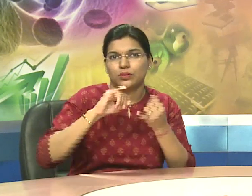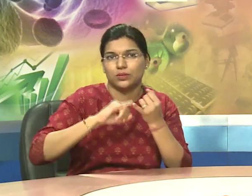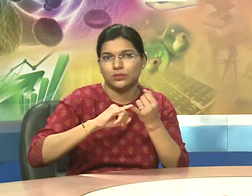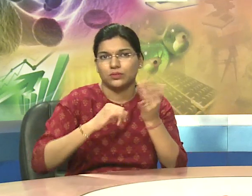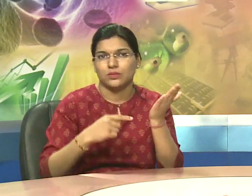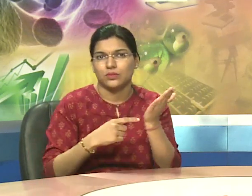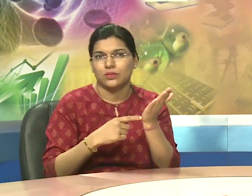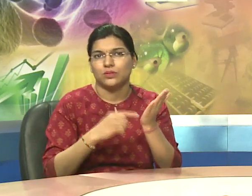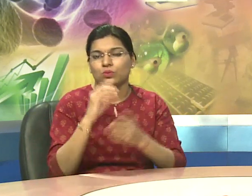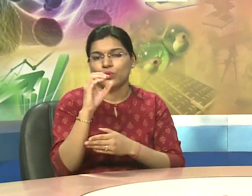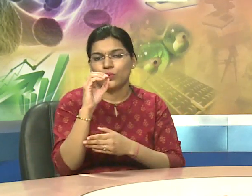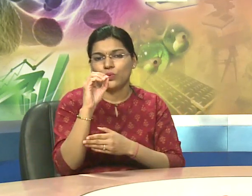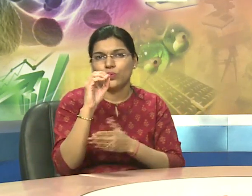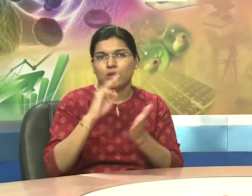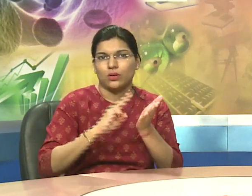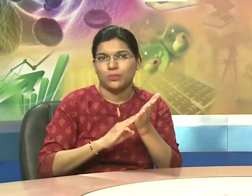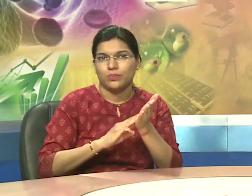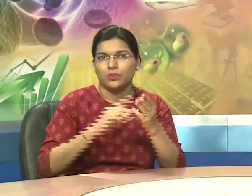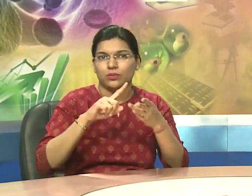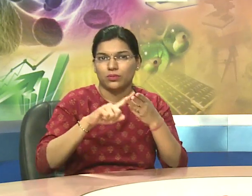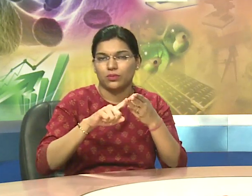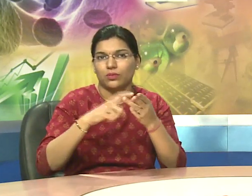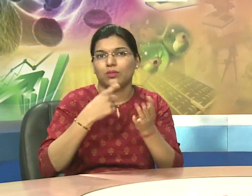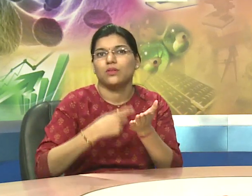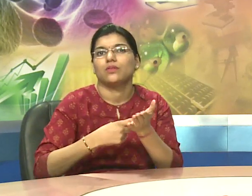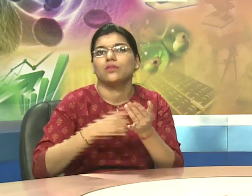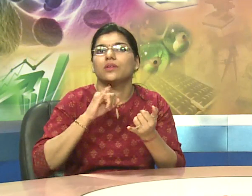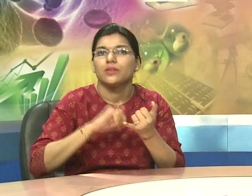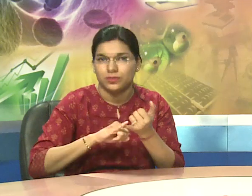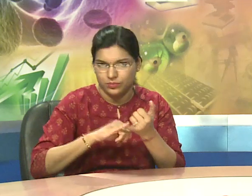it. Who am I? Customer.